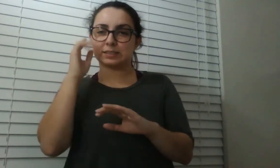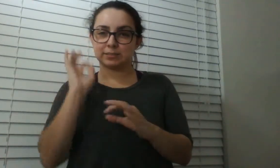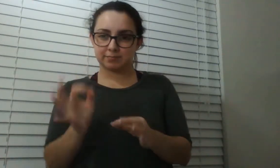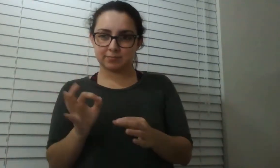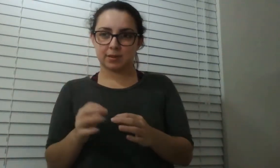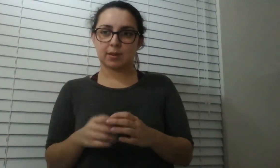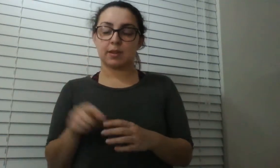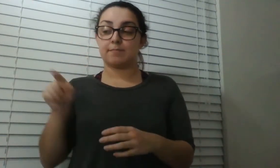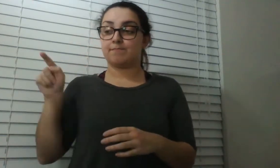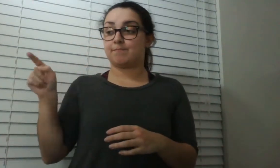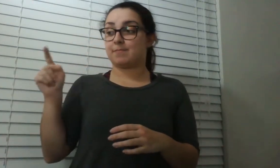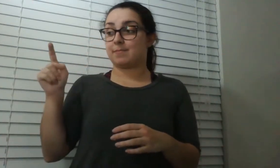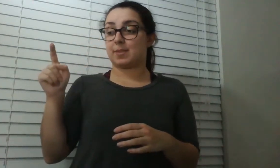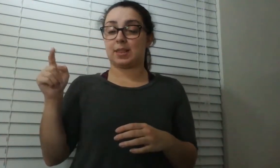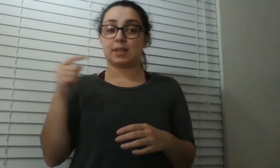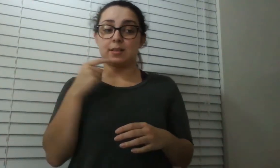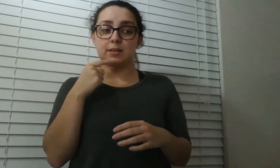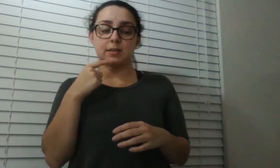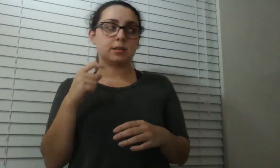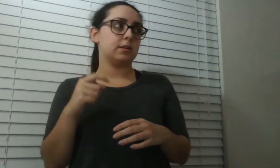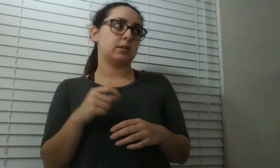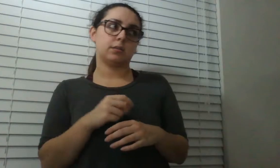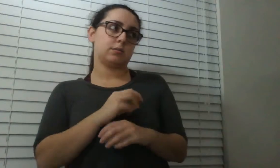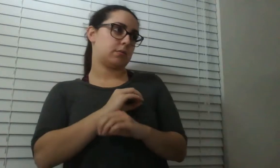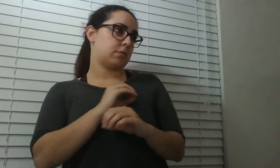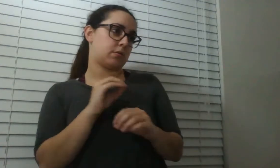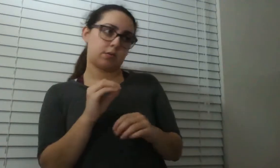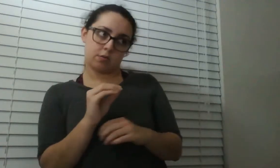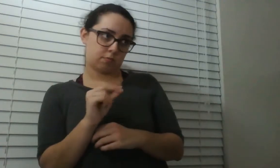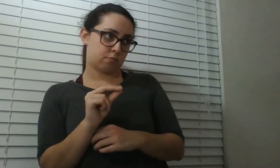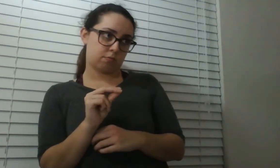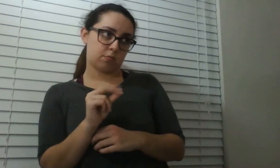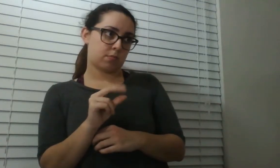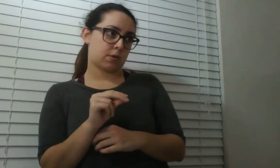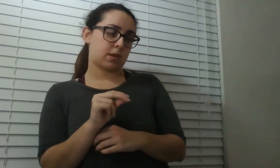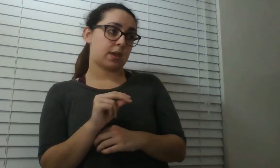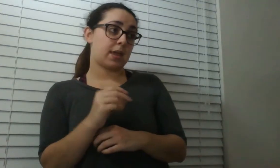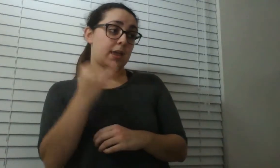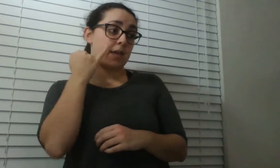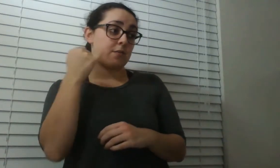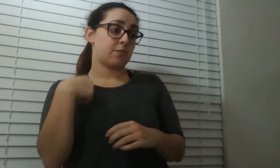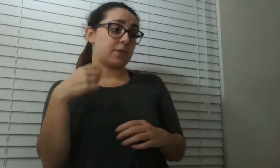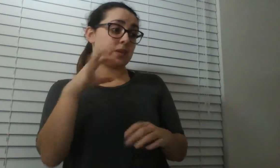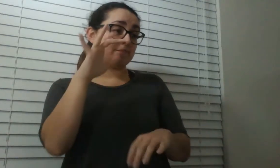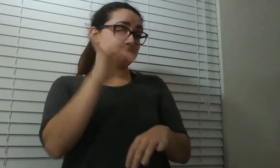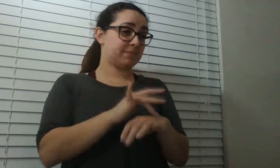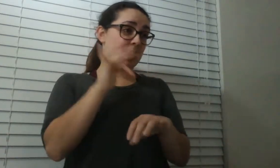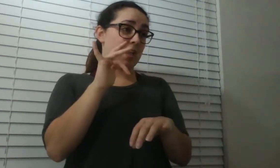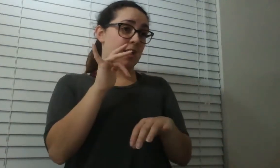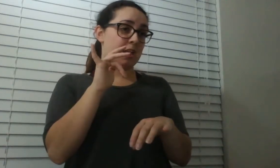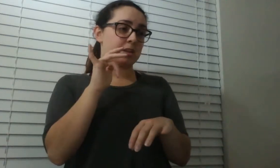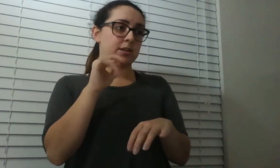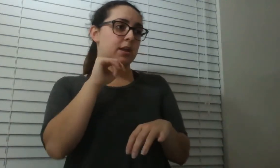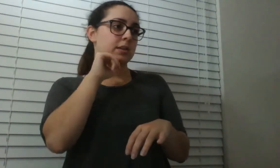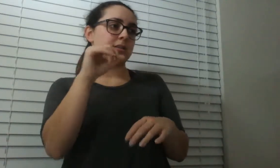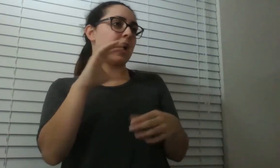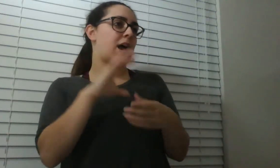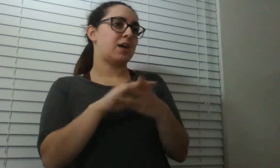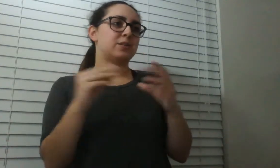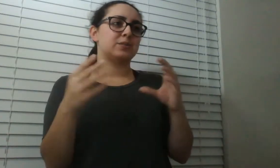The moment we touch that jar, it no longer is part of that story. It's now part of our story. He's a purist. We do not move this